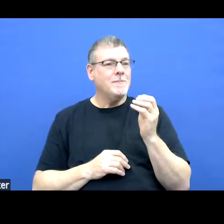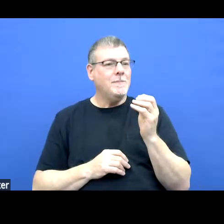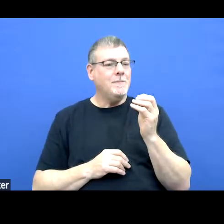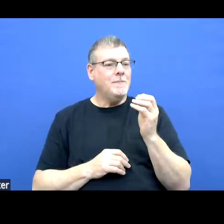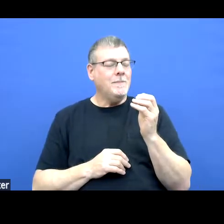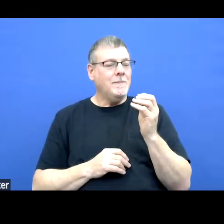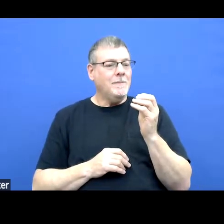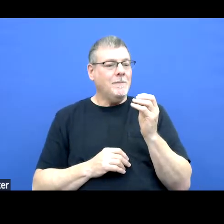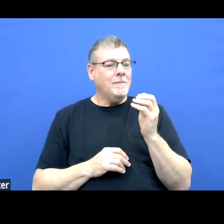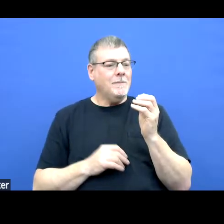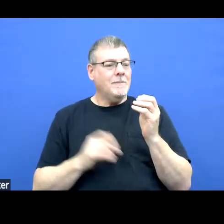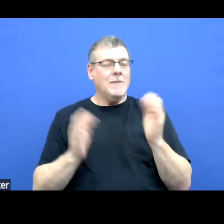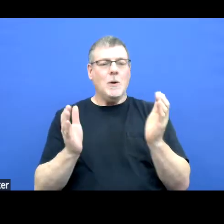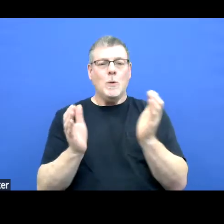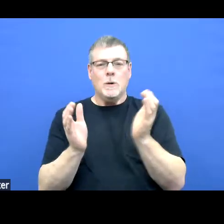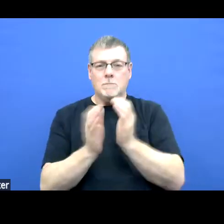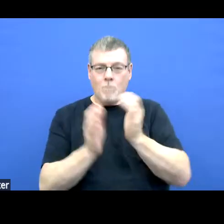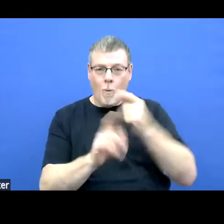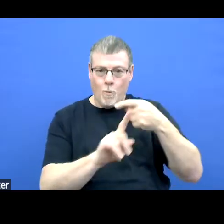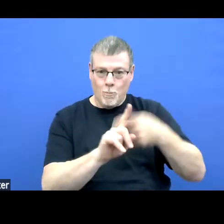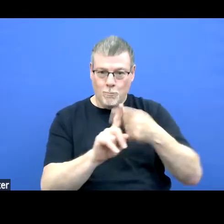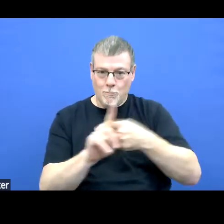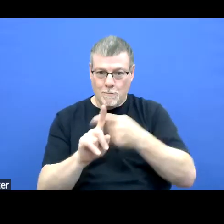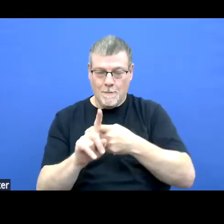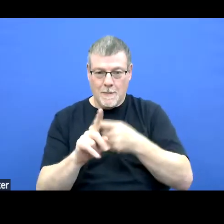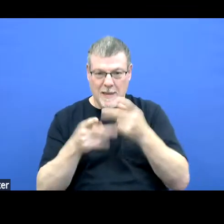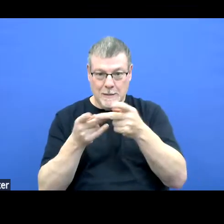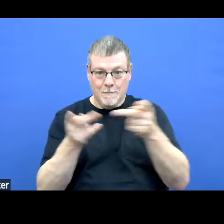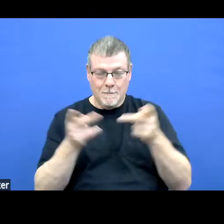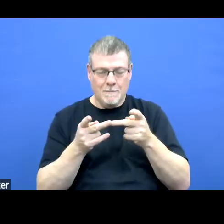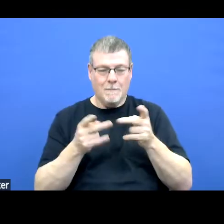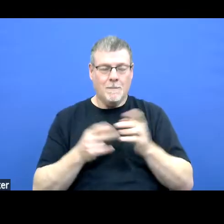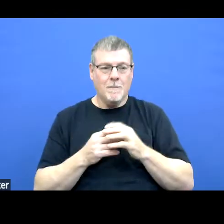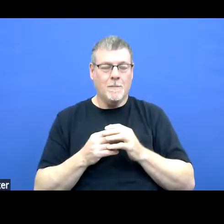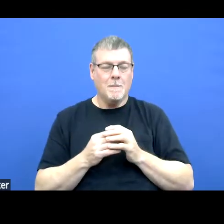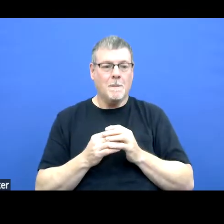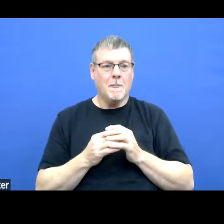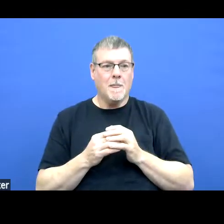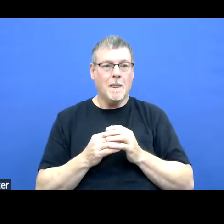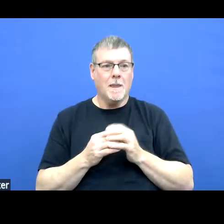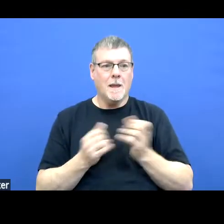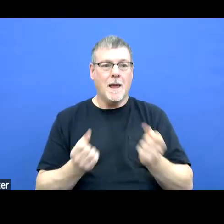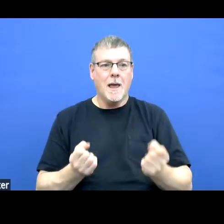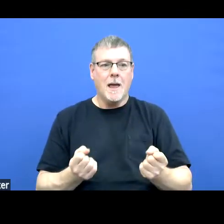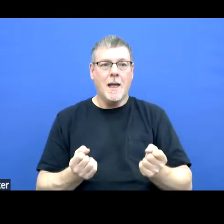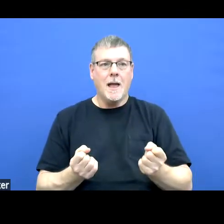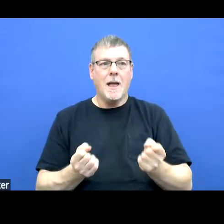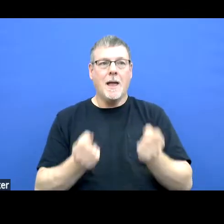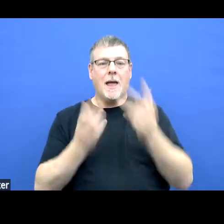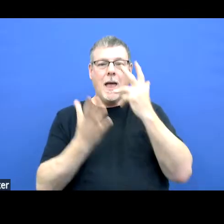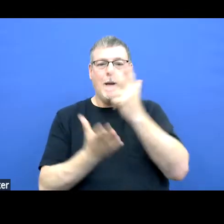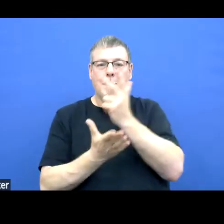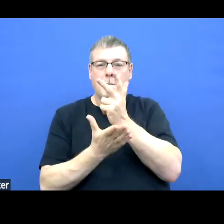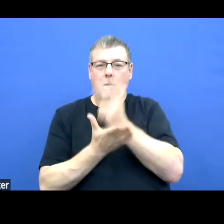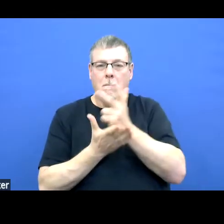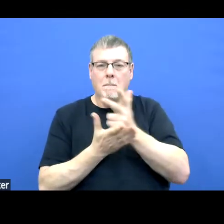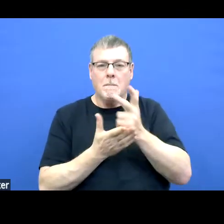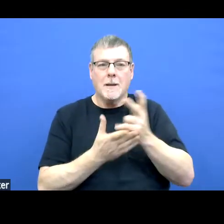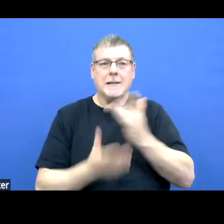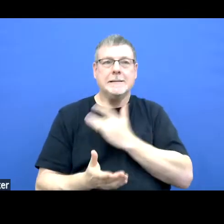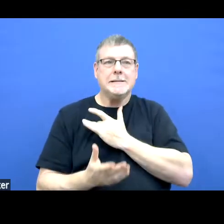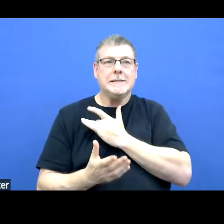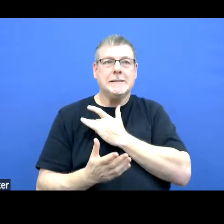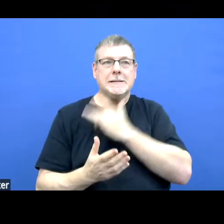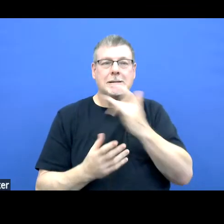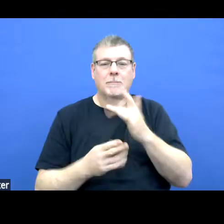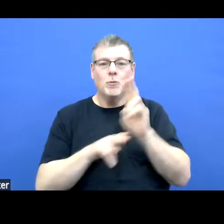in these smaller rentals spaces, how many parking spaces would you typically